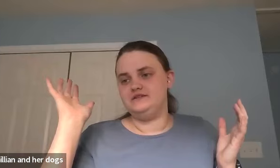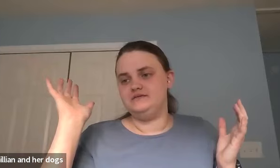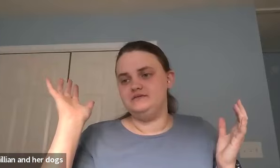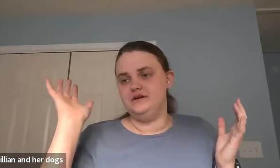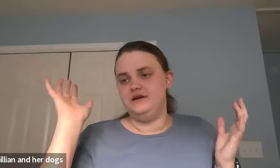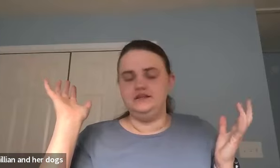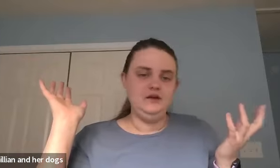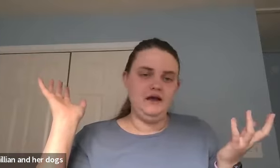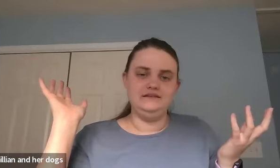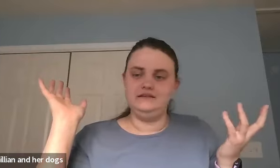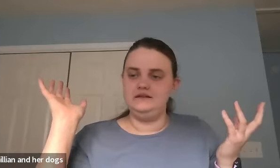to,